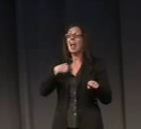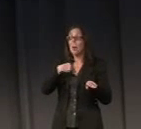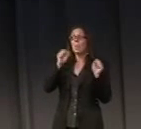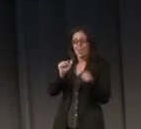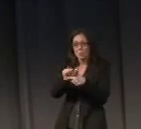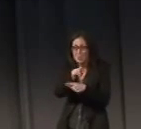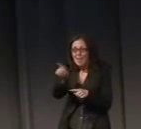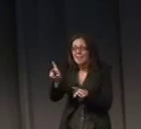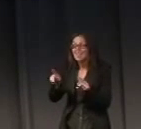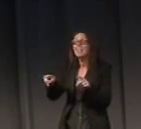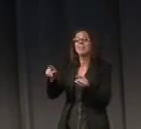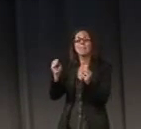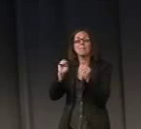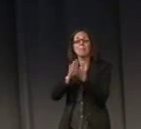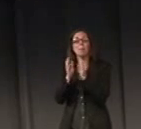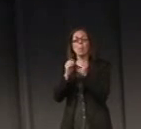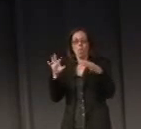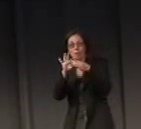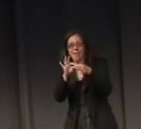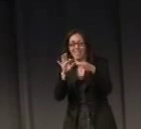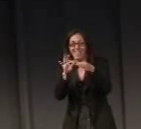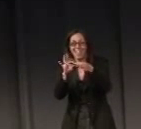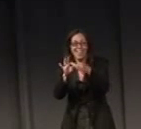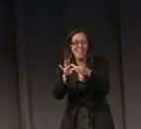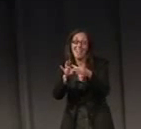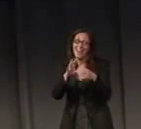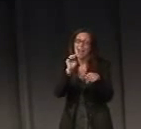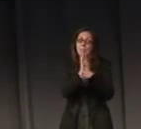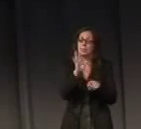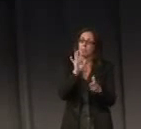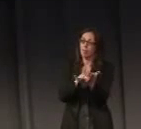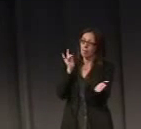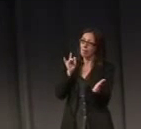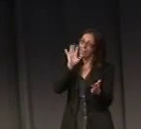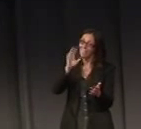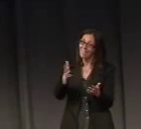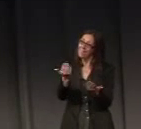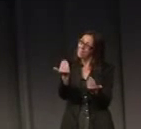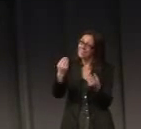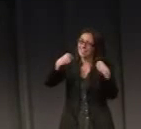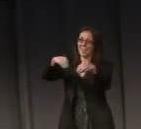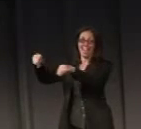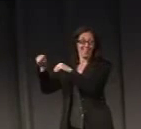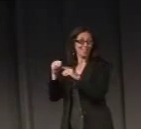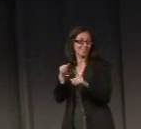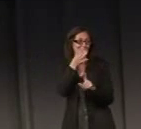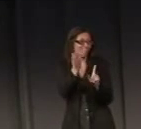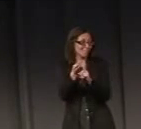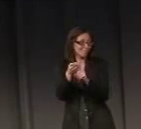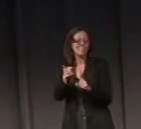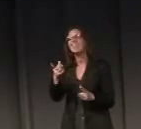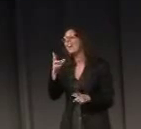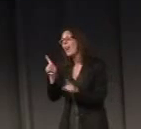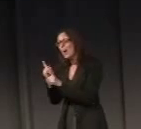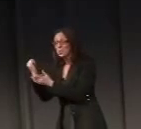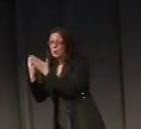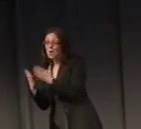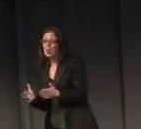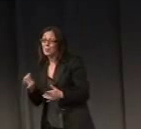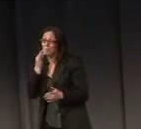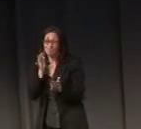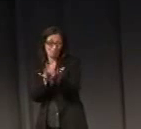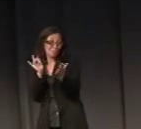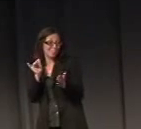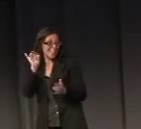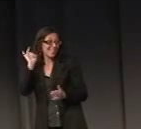industries exploit them all the time. Artists have, of course, exploited this too, to be able to liberate from the